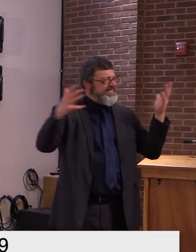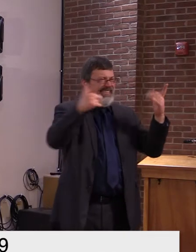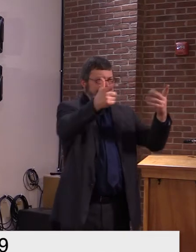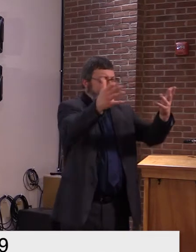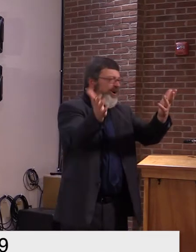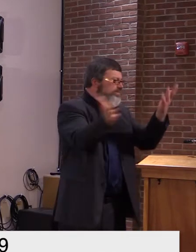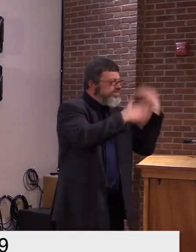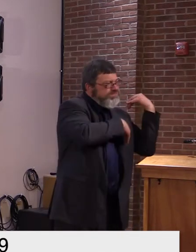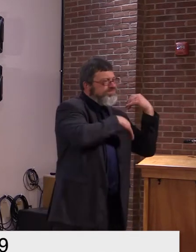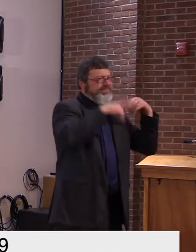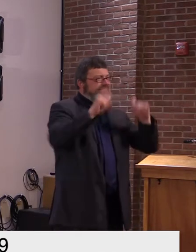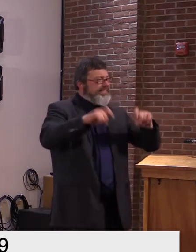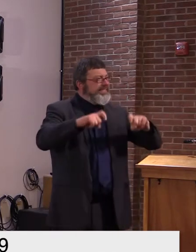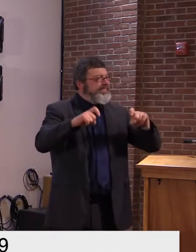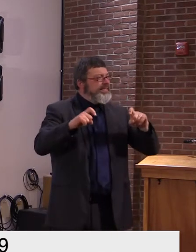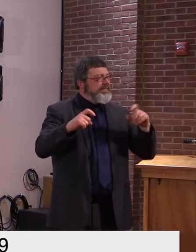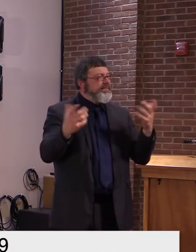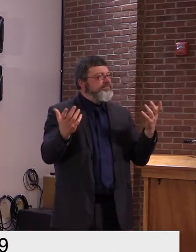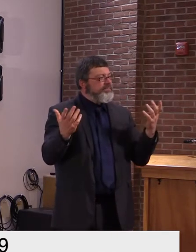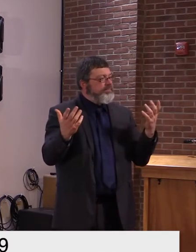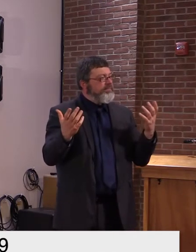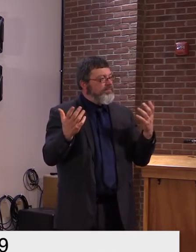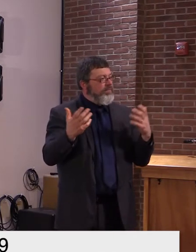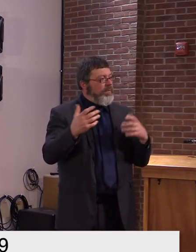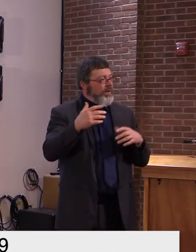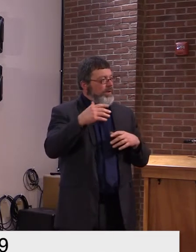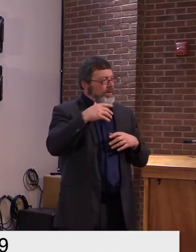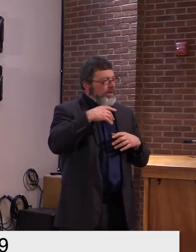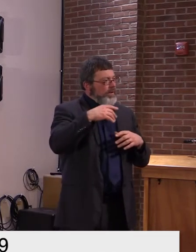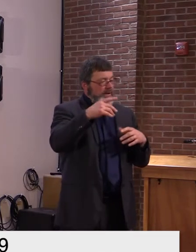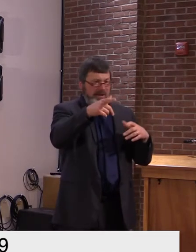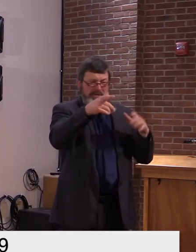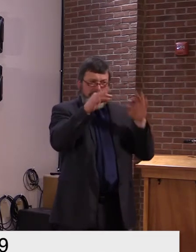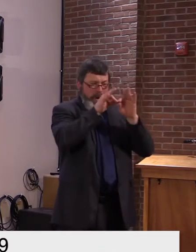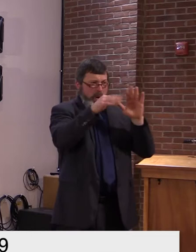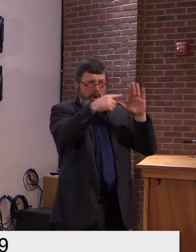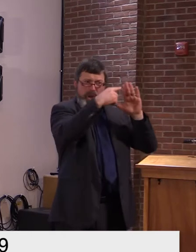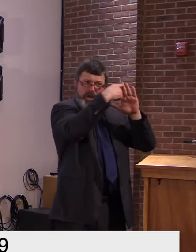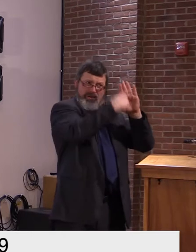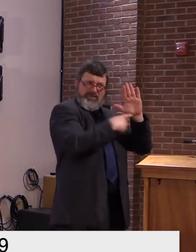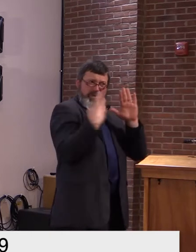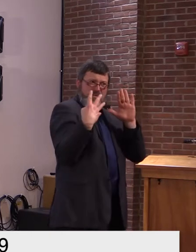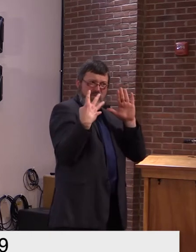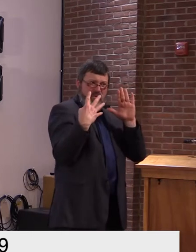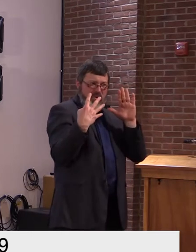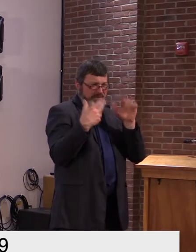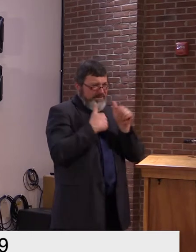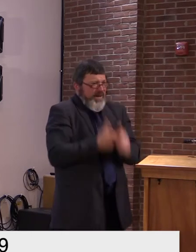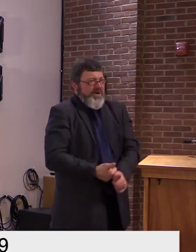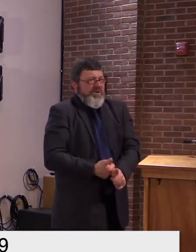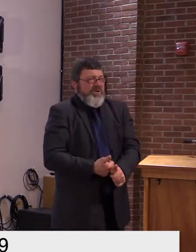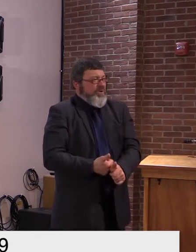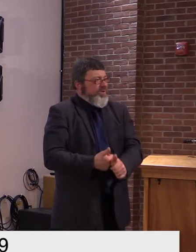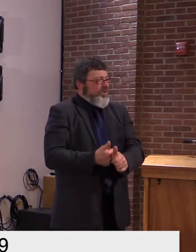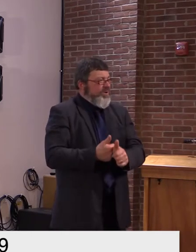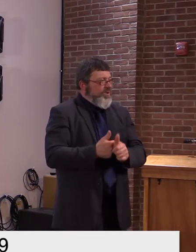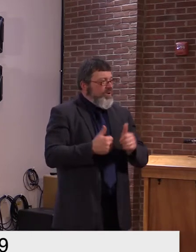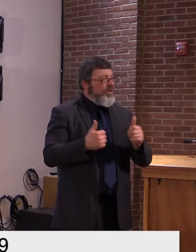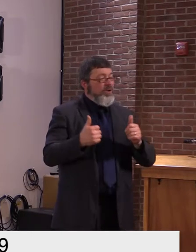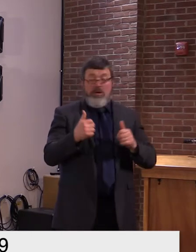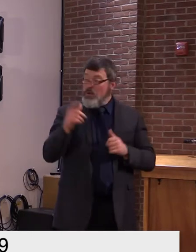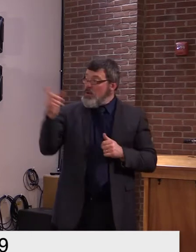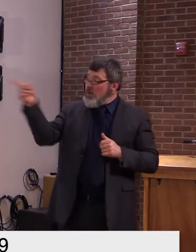holiday season pause in our guidance on multi-household gatherings and new adherence to gather with one other